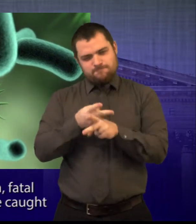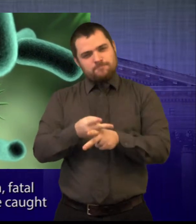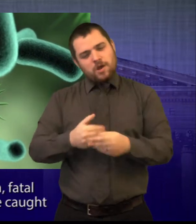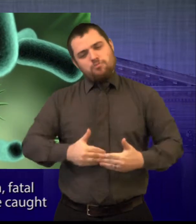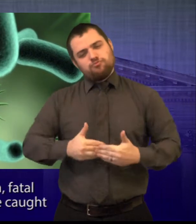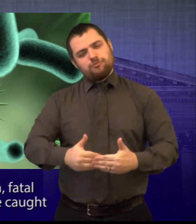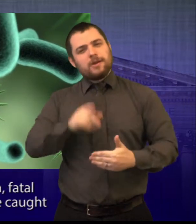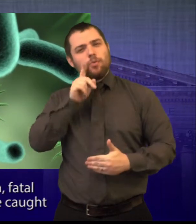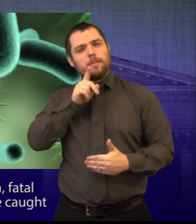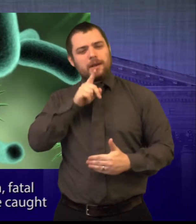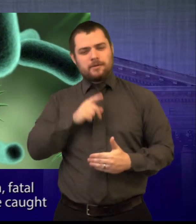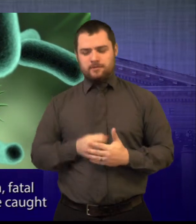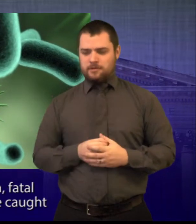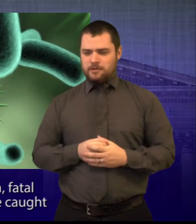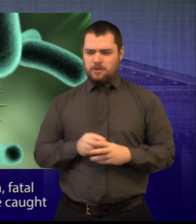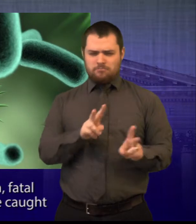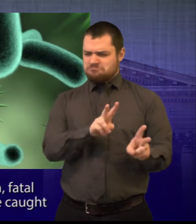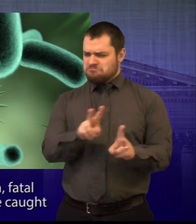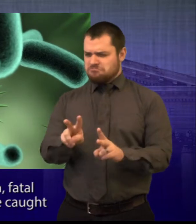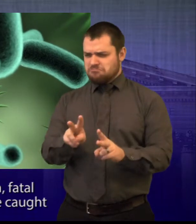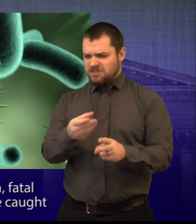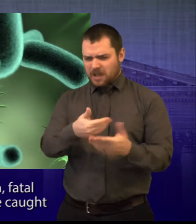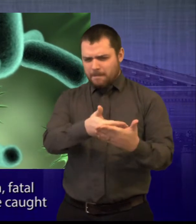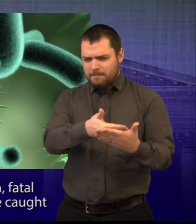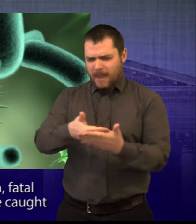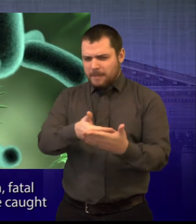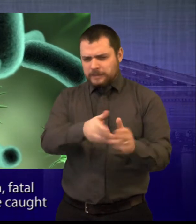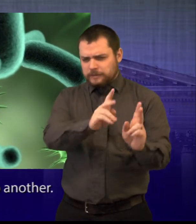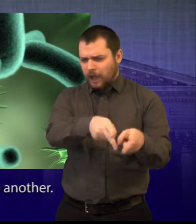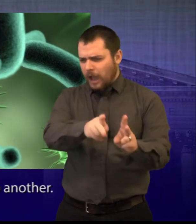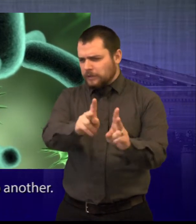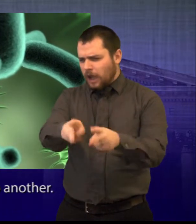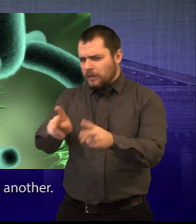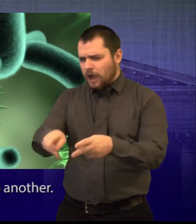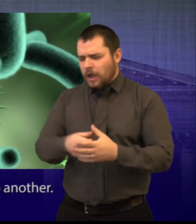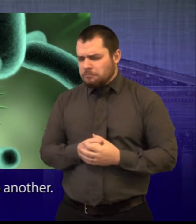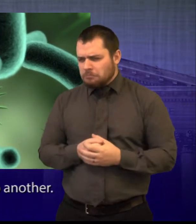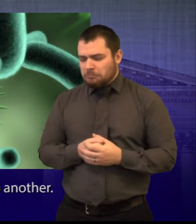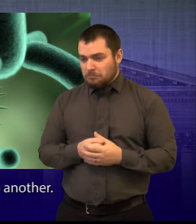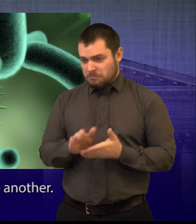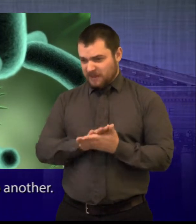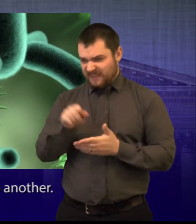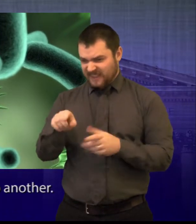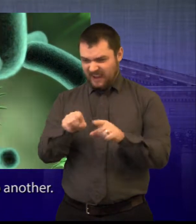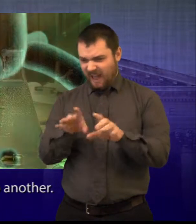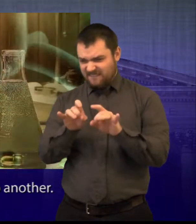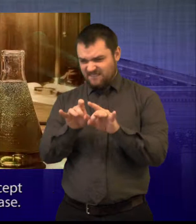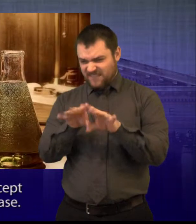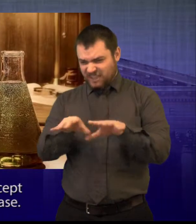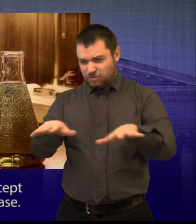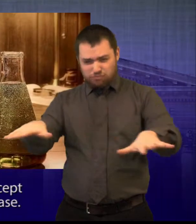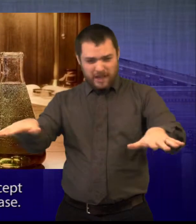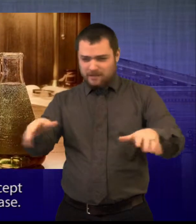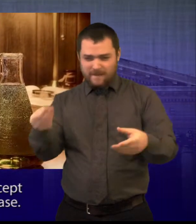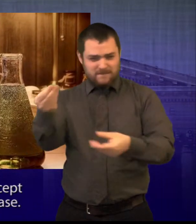who insisted that a certain fatal childbirth fever could not be caught or passed from one person to another.